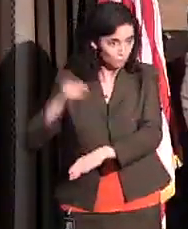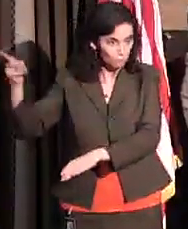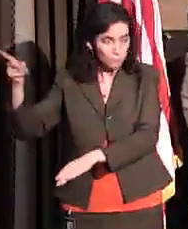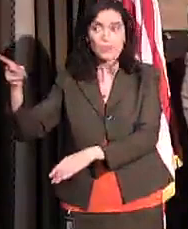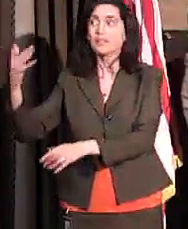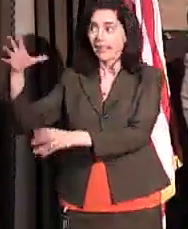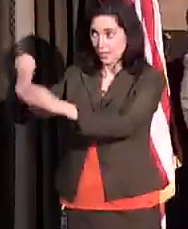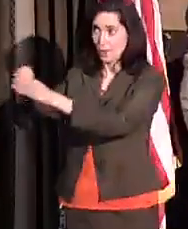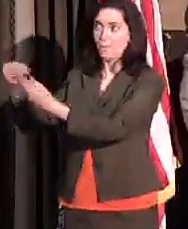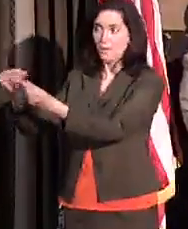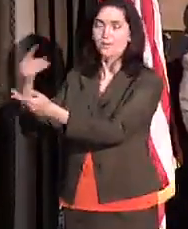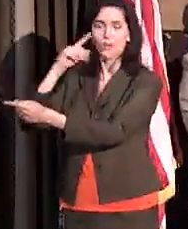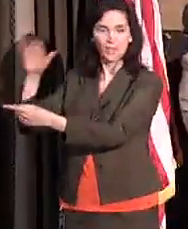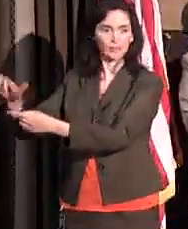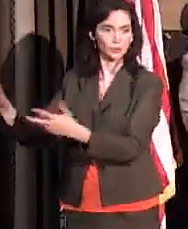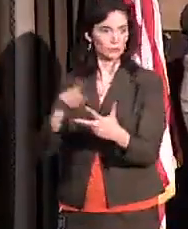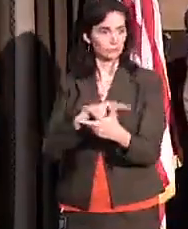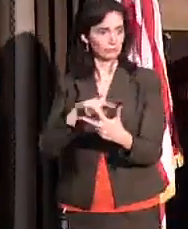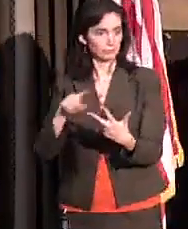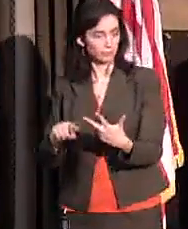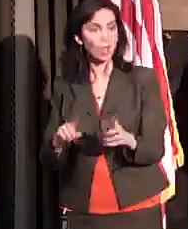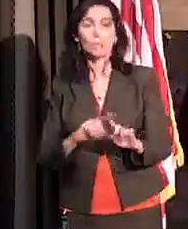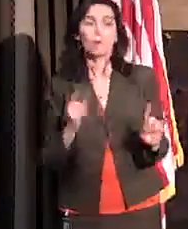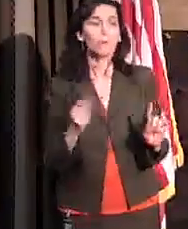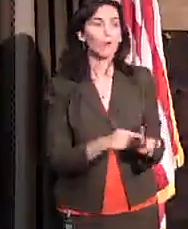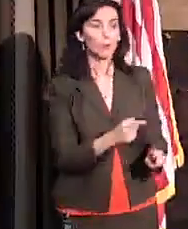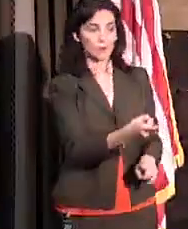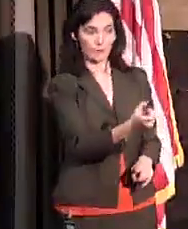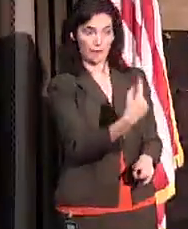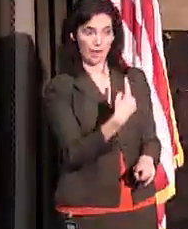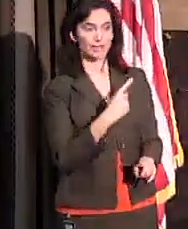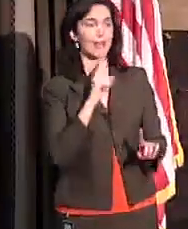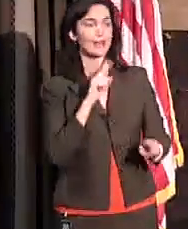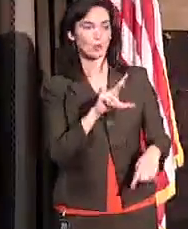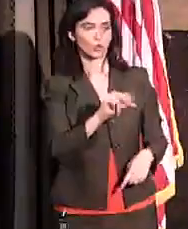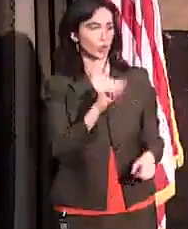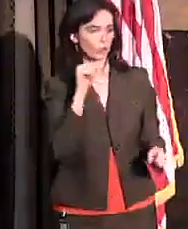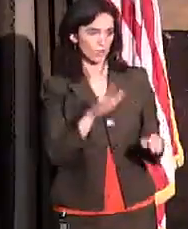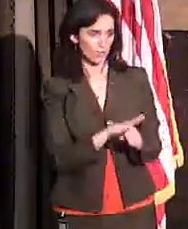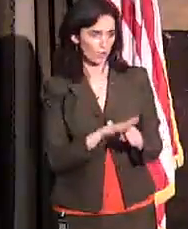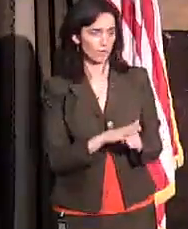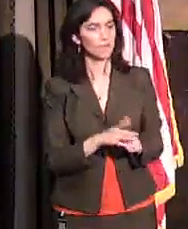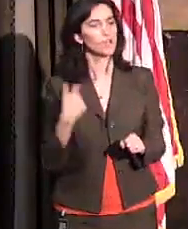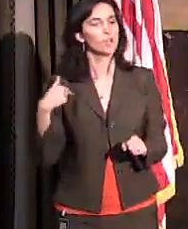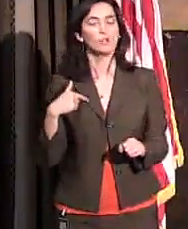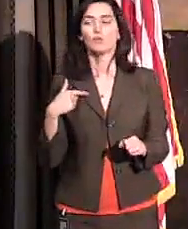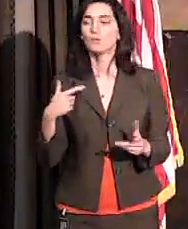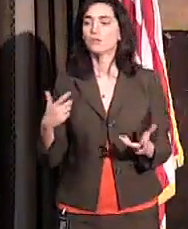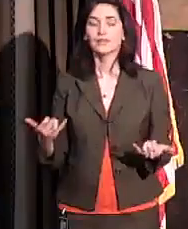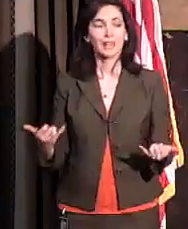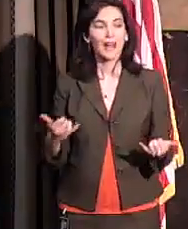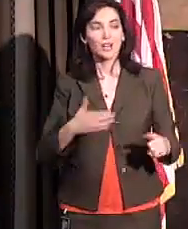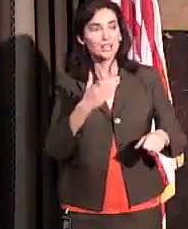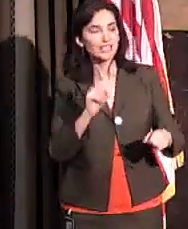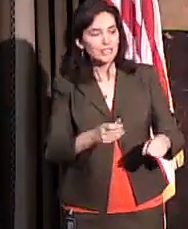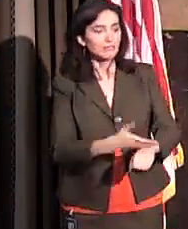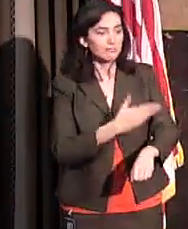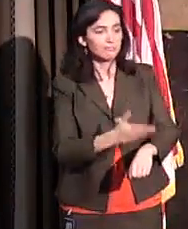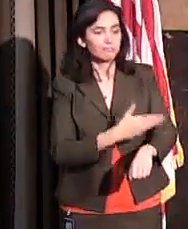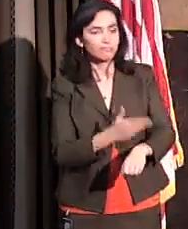is no, because we literally have, I think it's about $900 million worth of water and